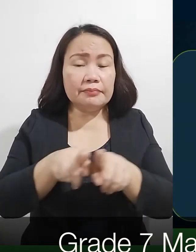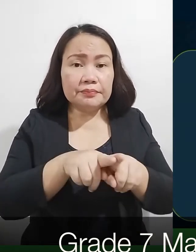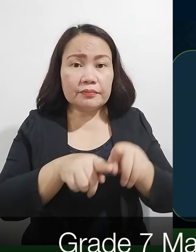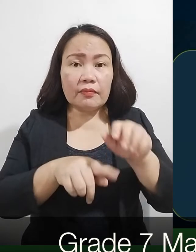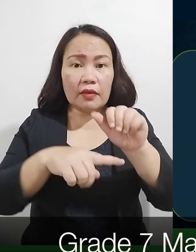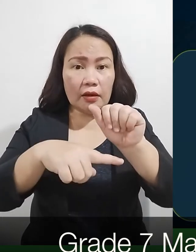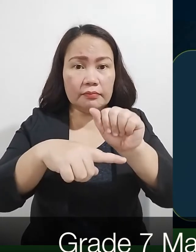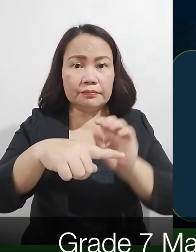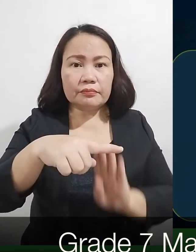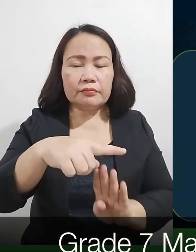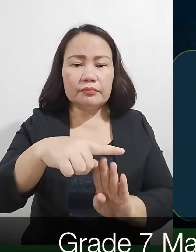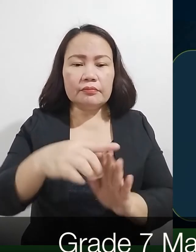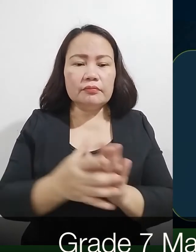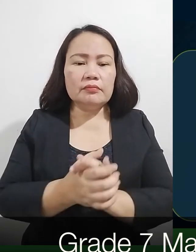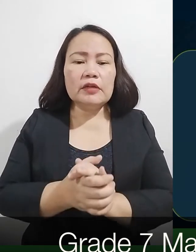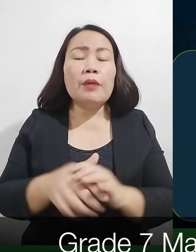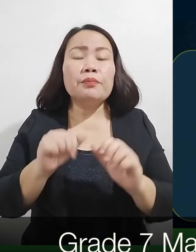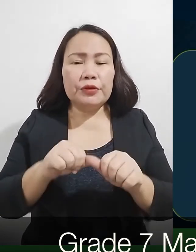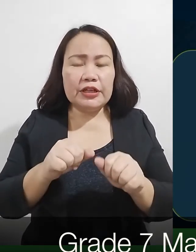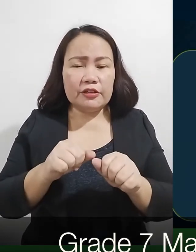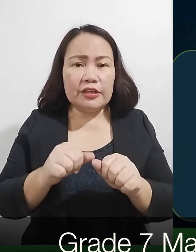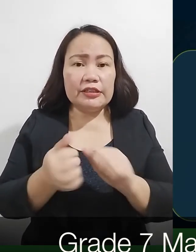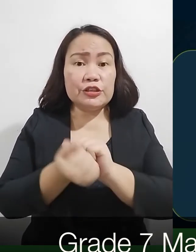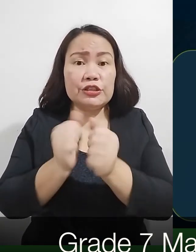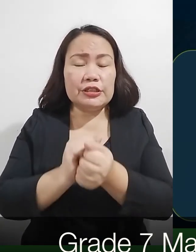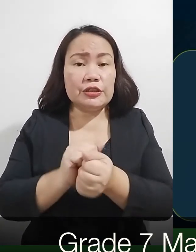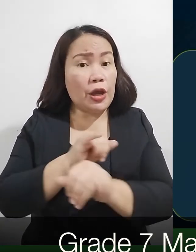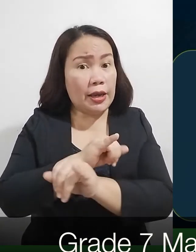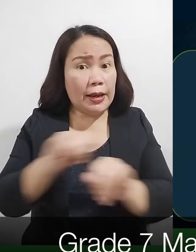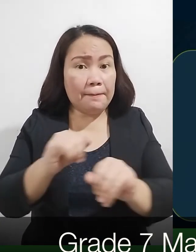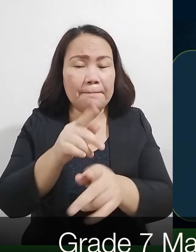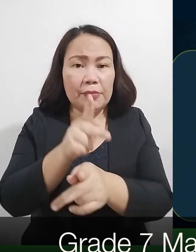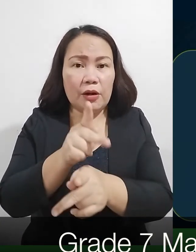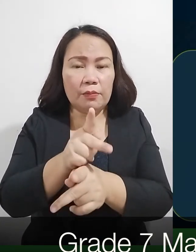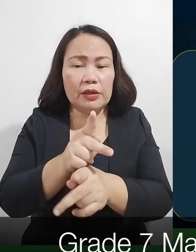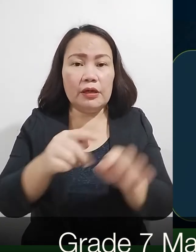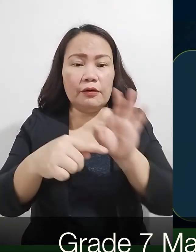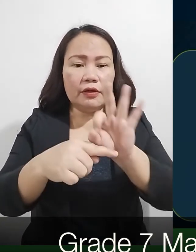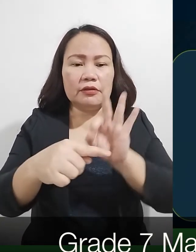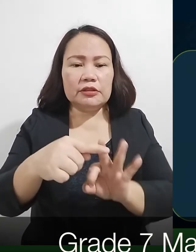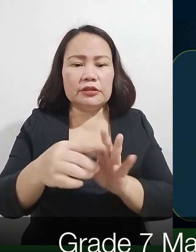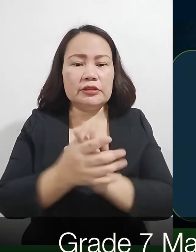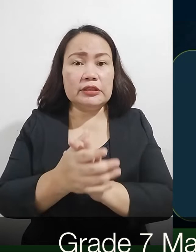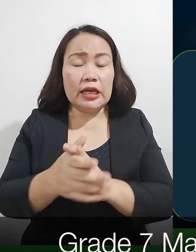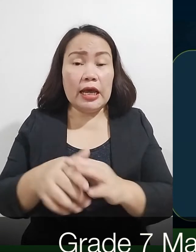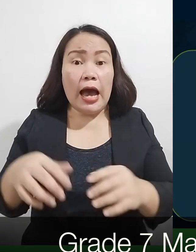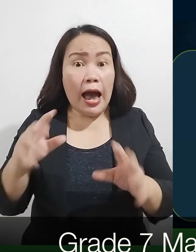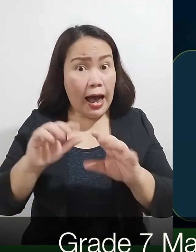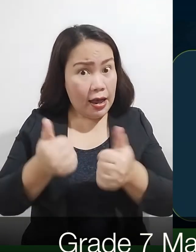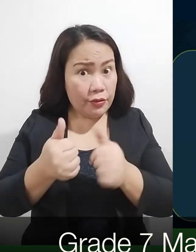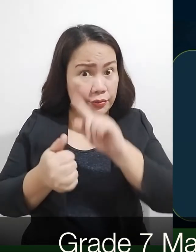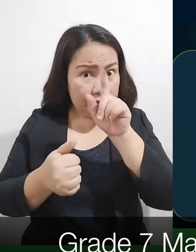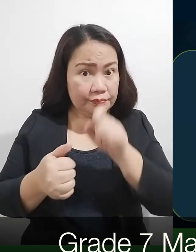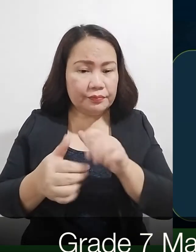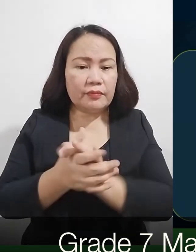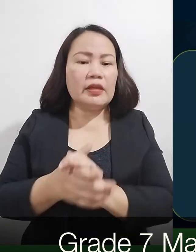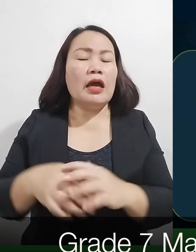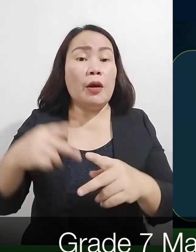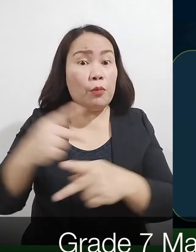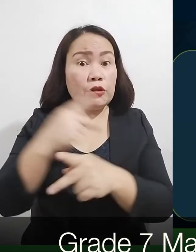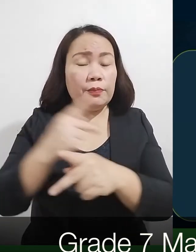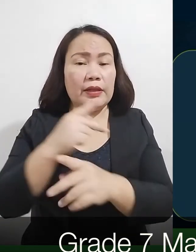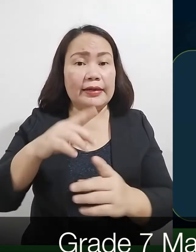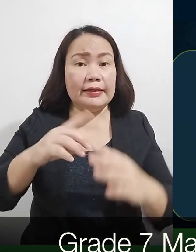express this as an improper fraction. How? You're gonna multiply the denominator by the whole